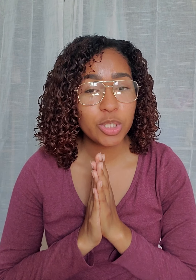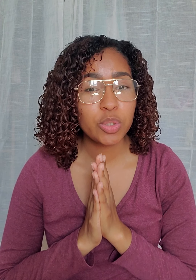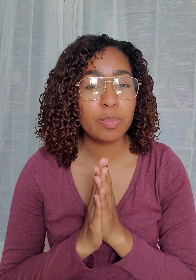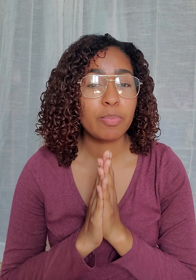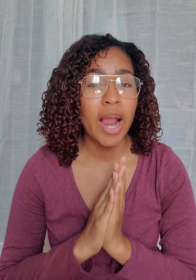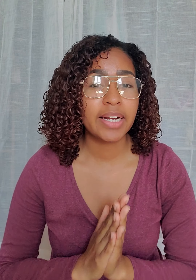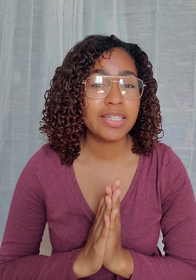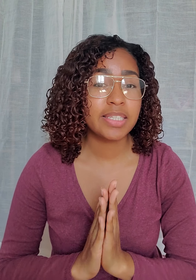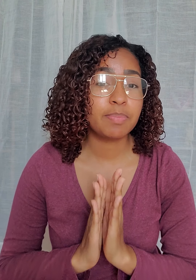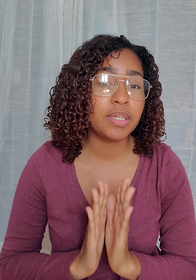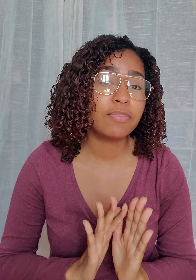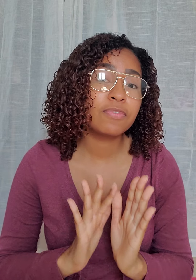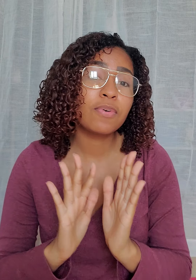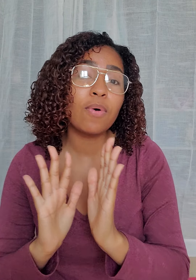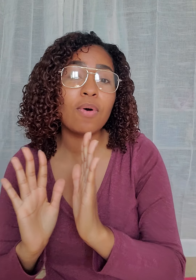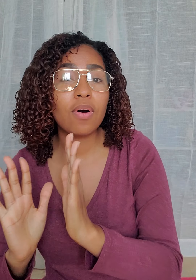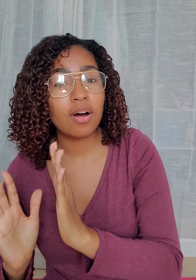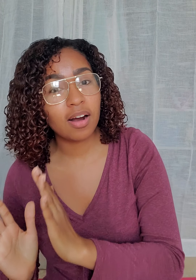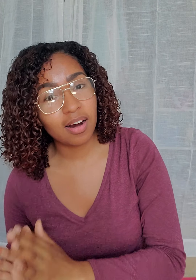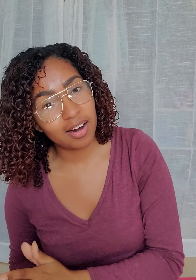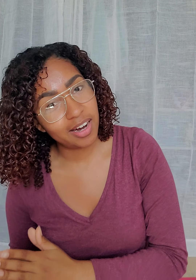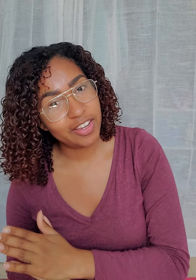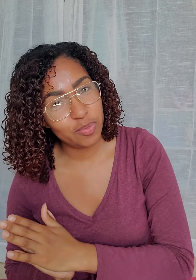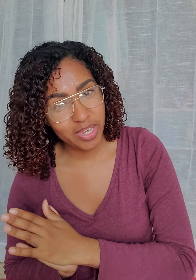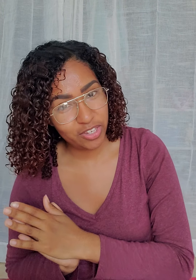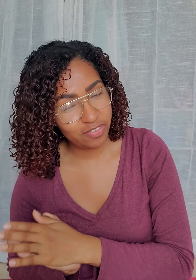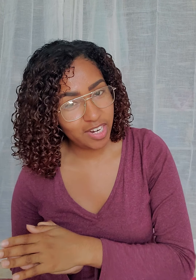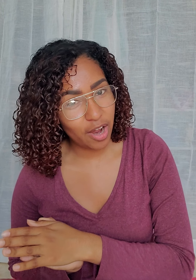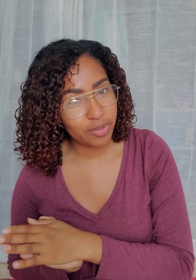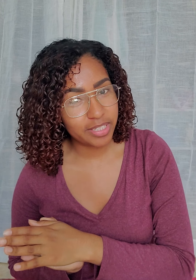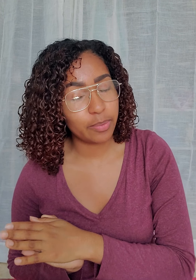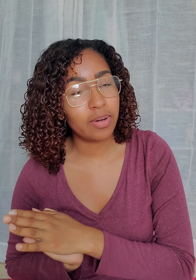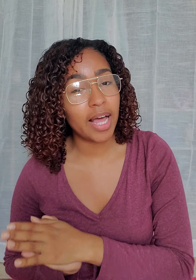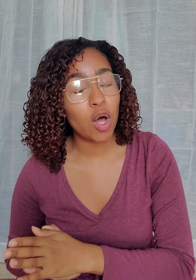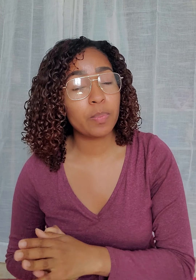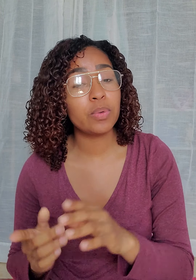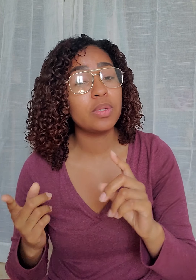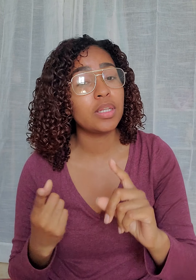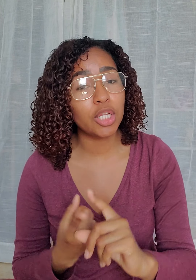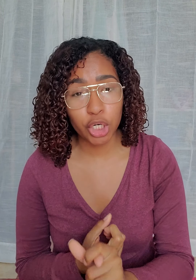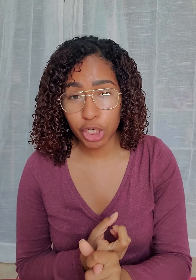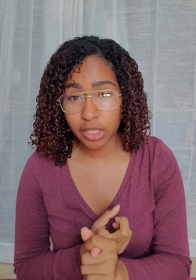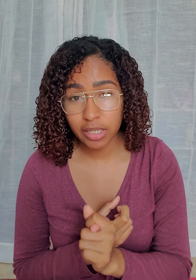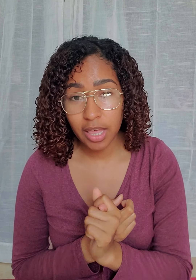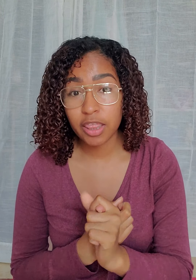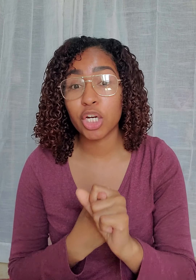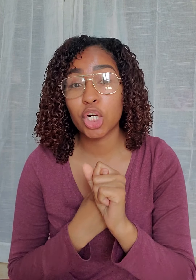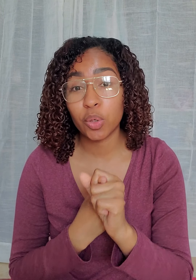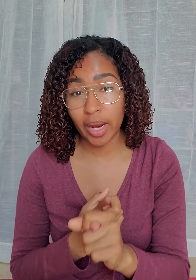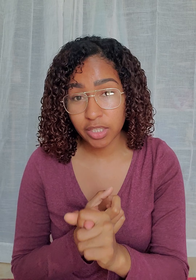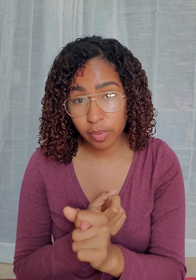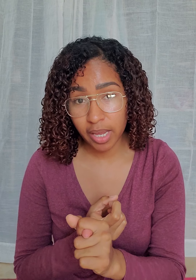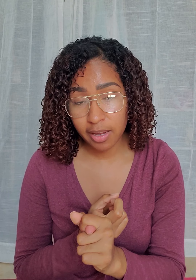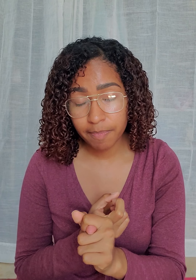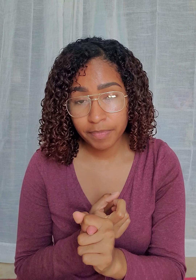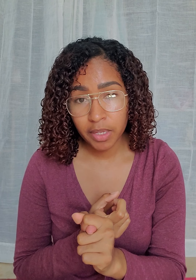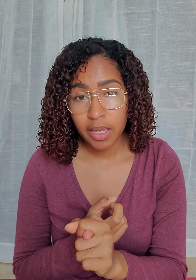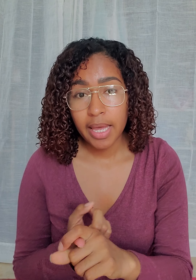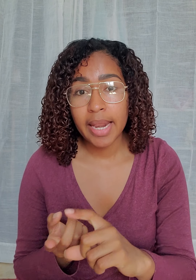to. Practice before you make your videos. It will help you learn the correct way, and it